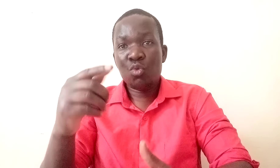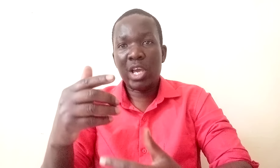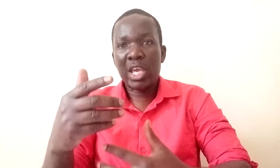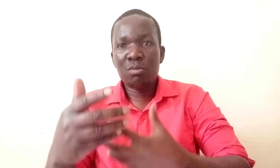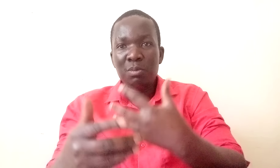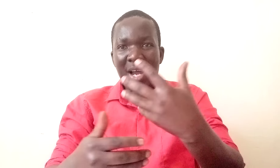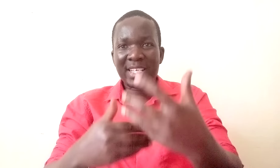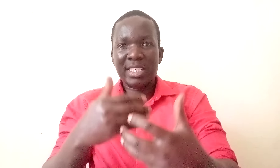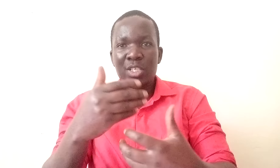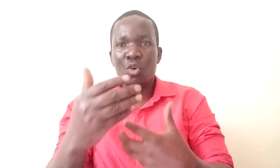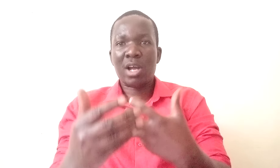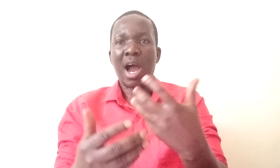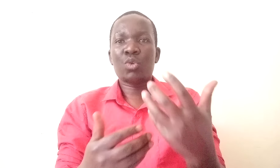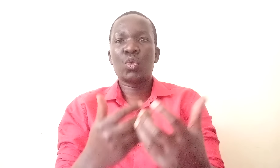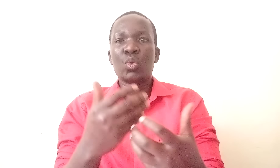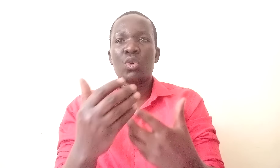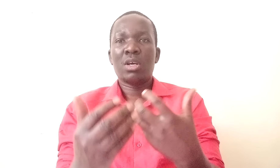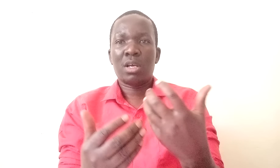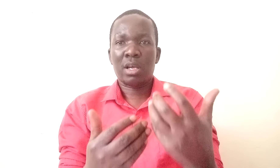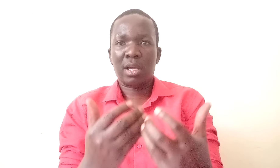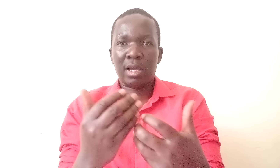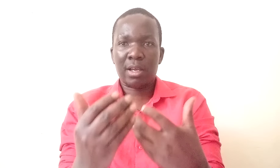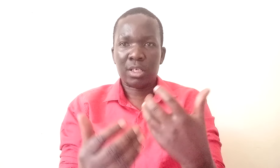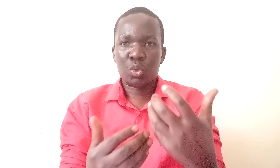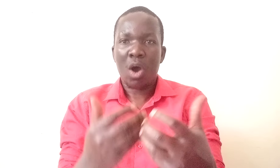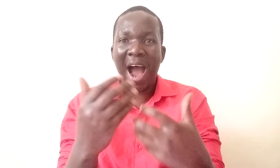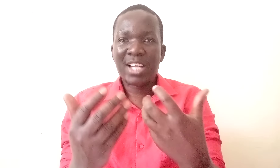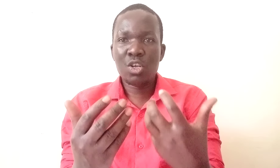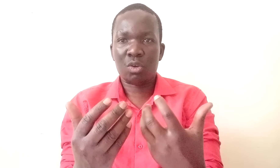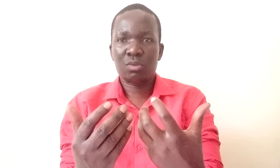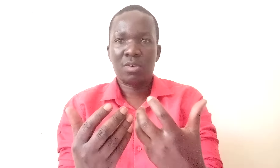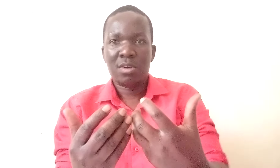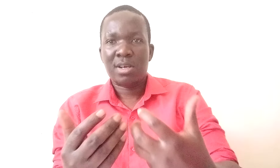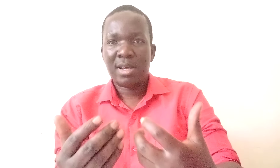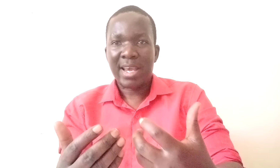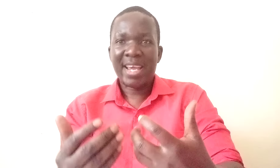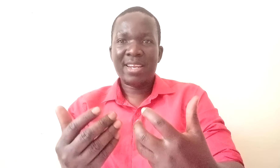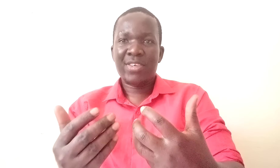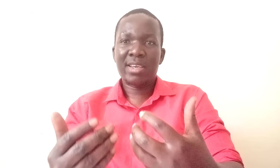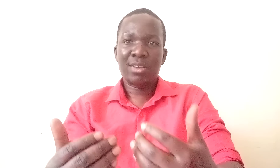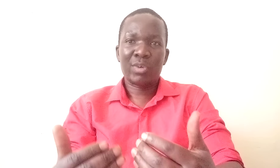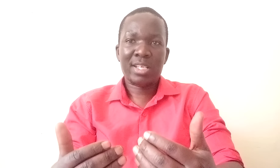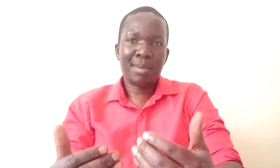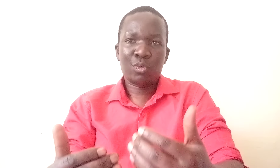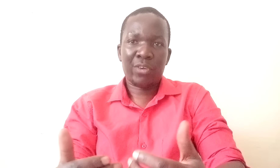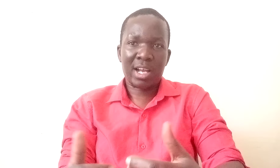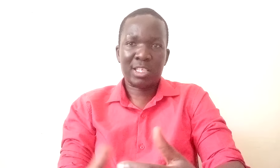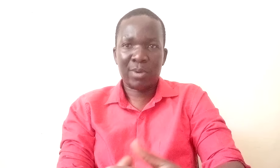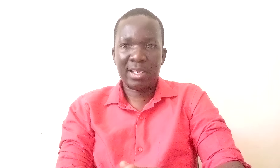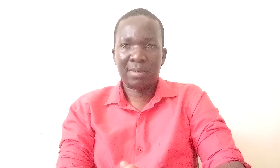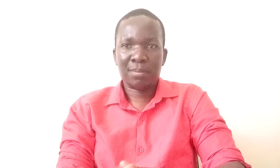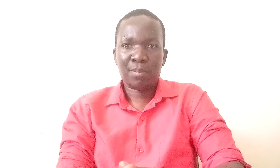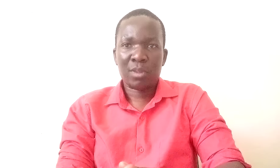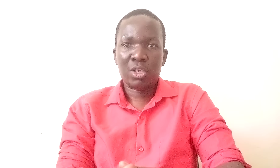way you'll be practicing on how to handle anything when it comes to finger spelling.